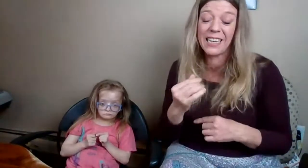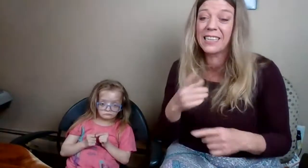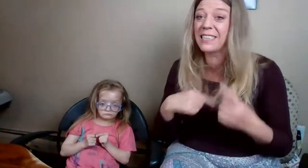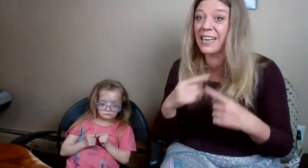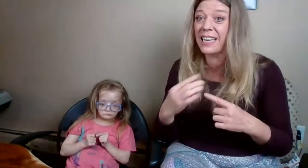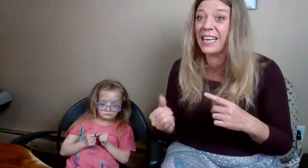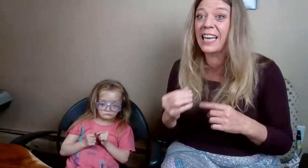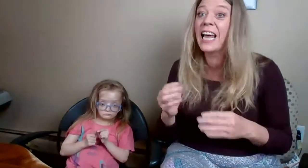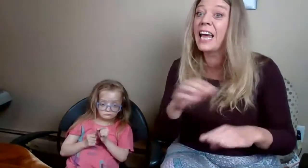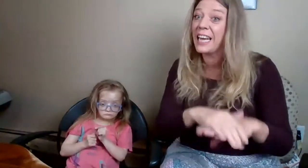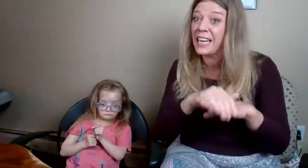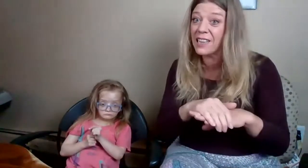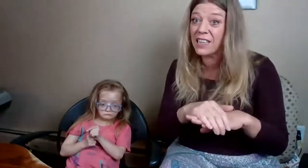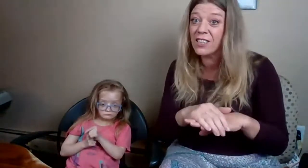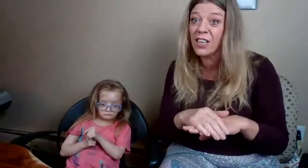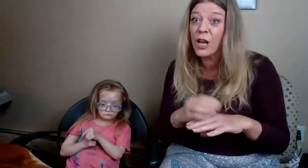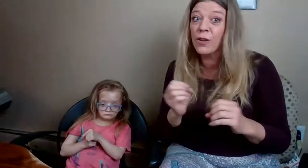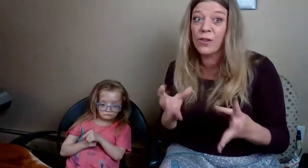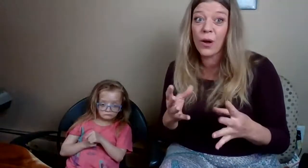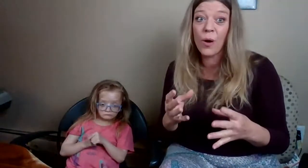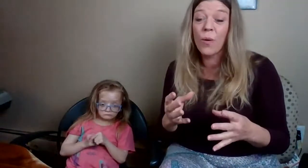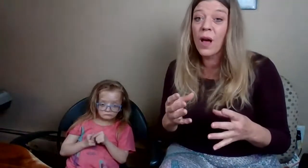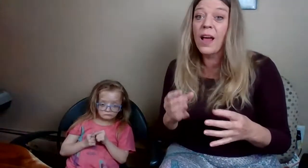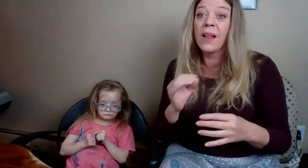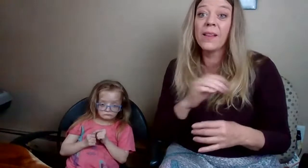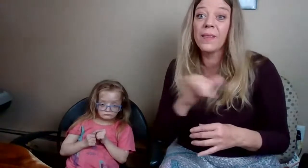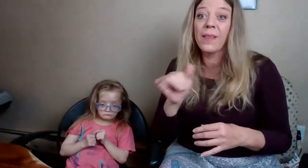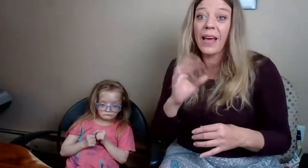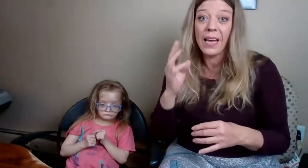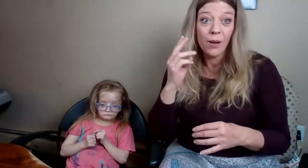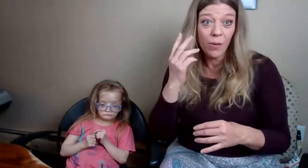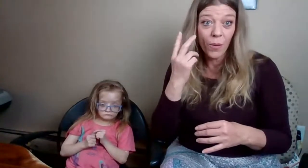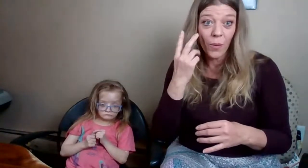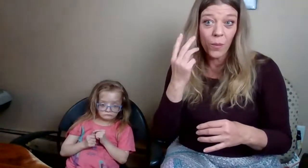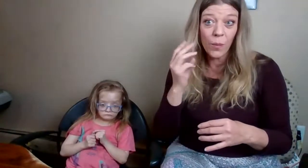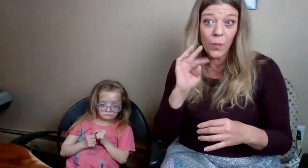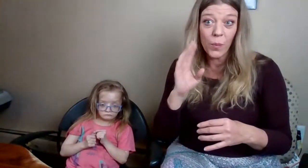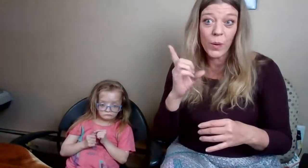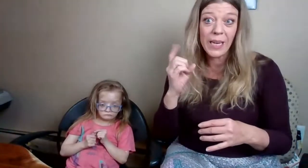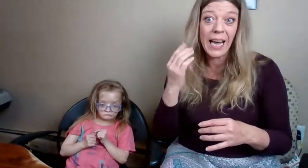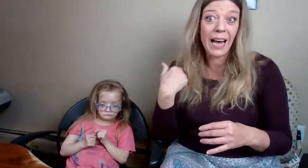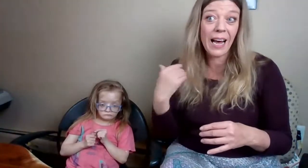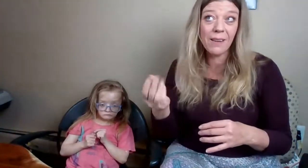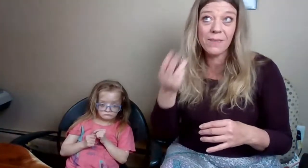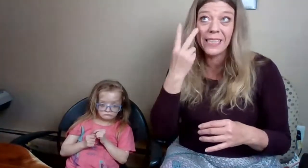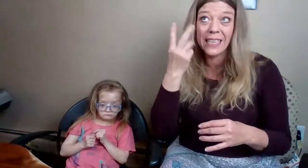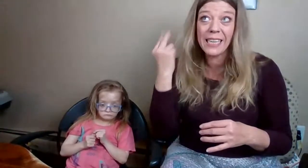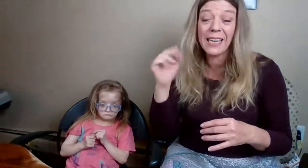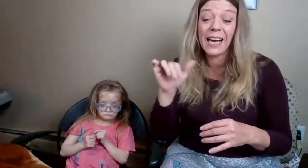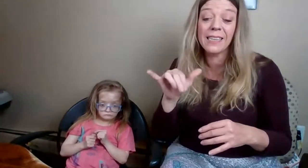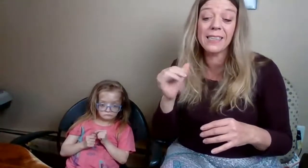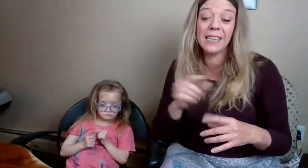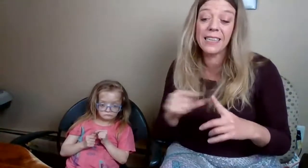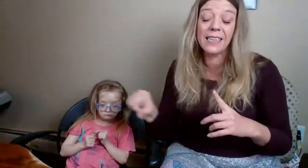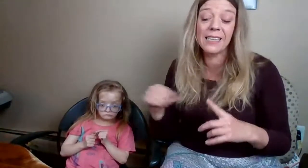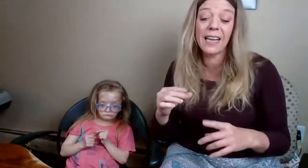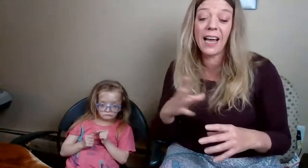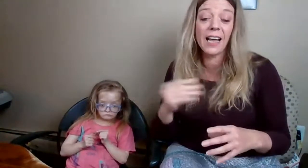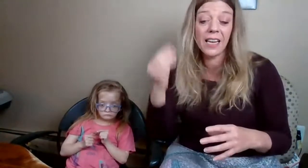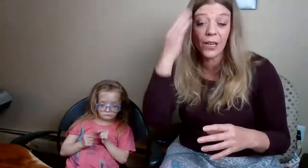is signing English. So they would have seen that sentence and